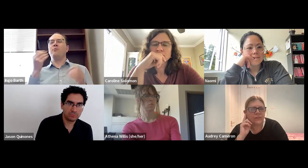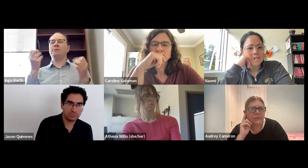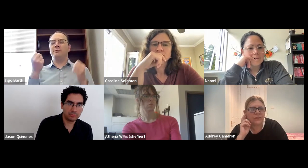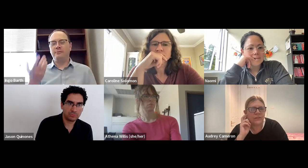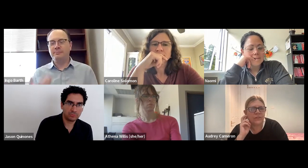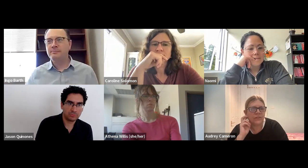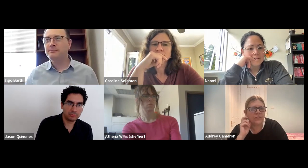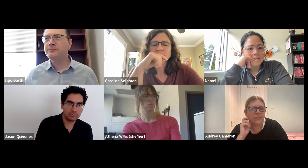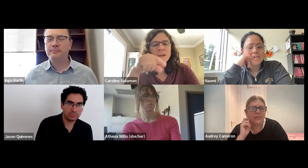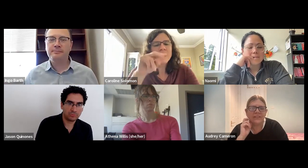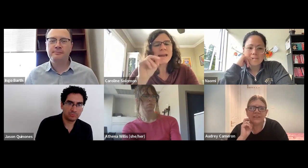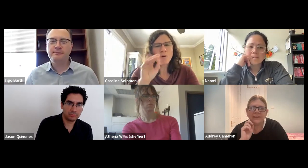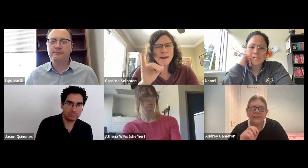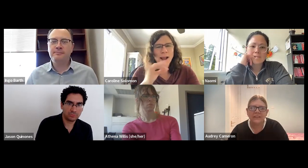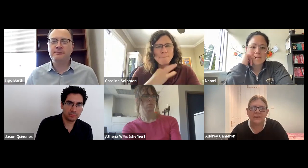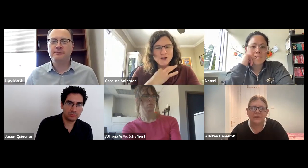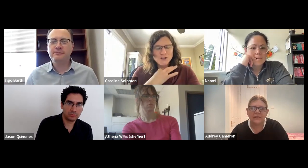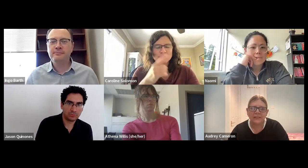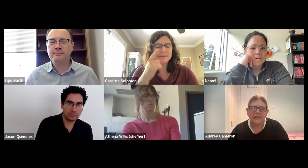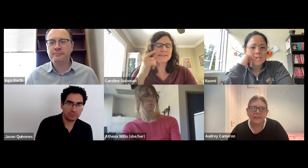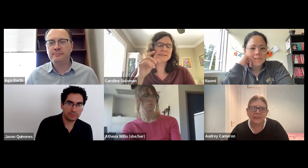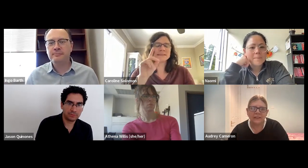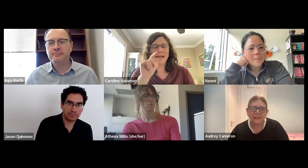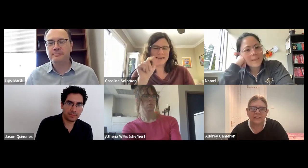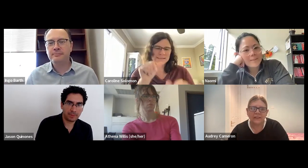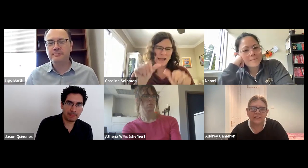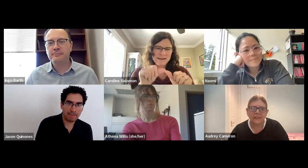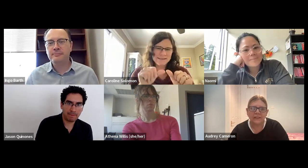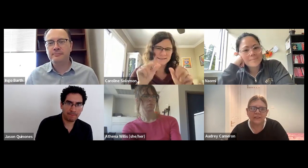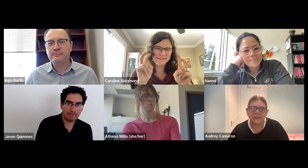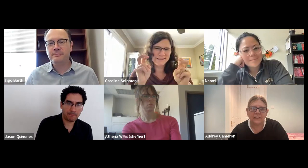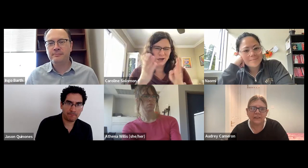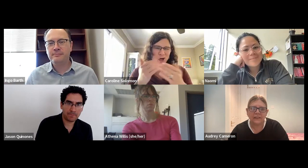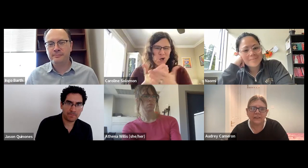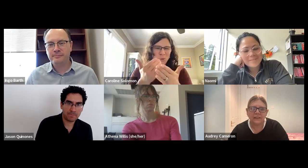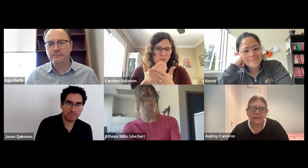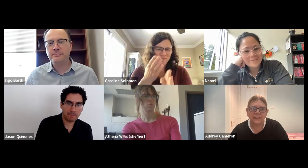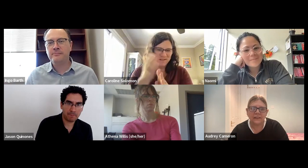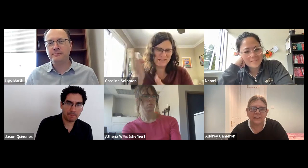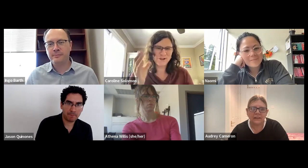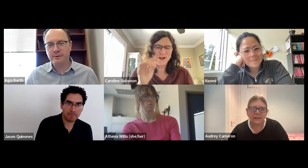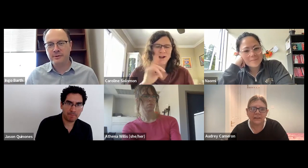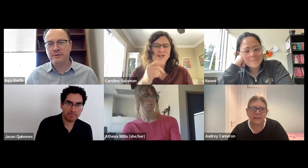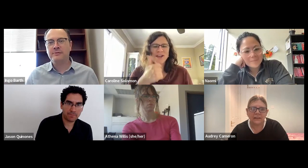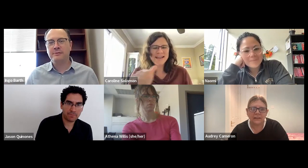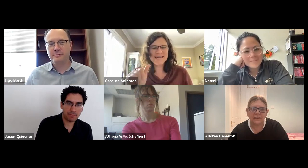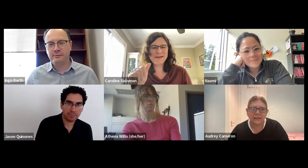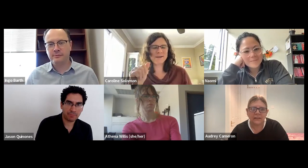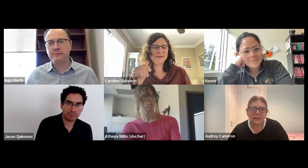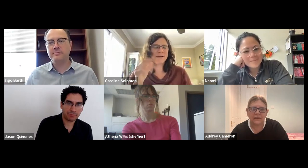Well, and I think that, yeah, we could have this discussion about, you know, maybe which aspects of these signs we like to come up with something that works. So Naomi,